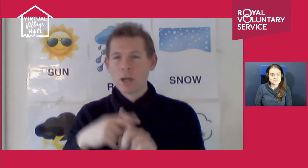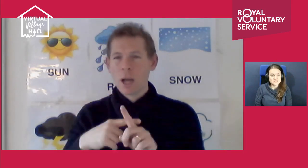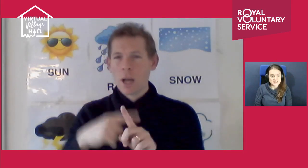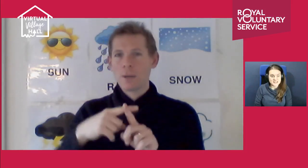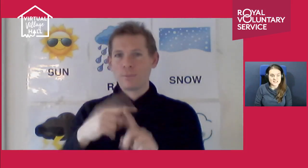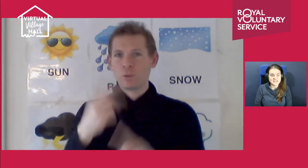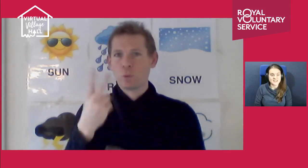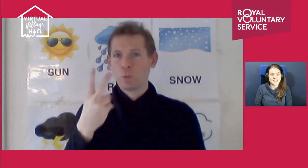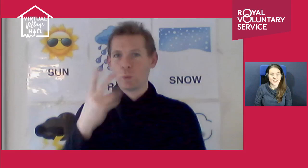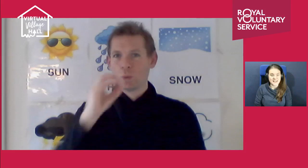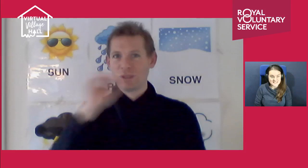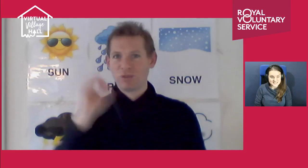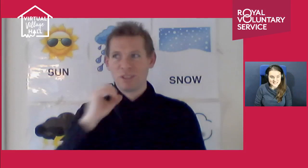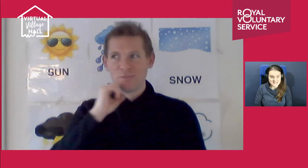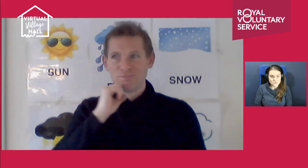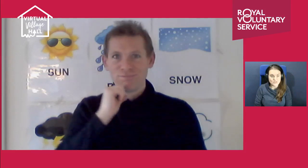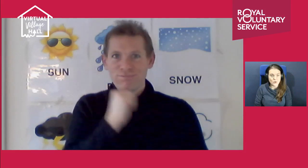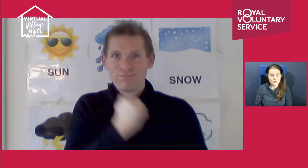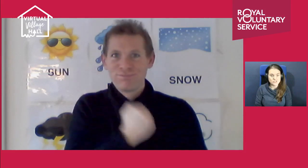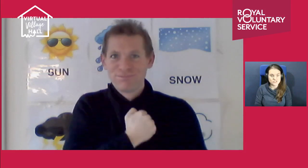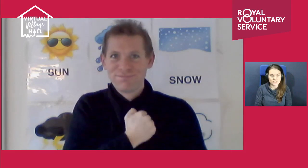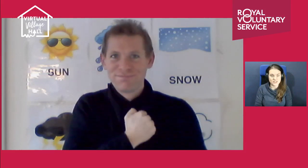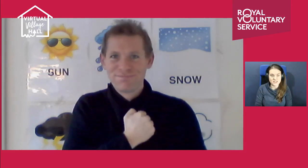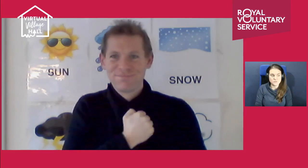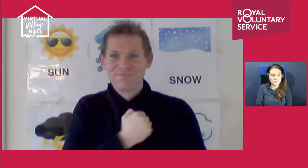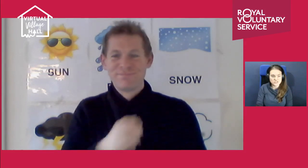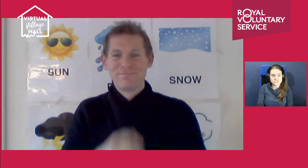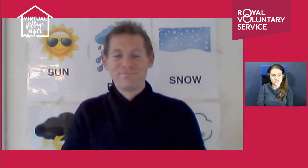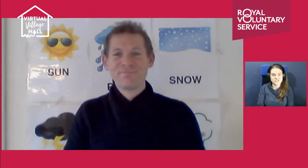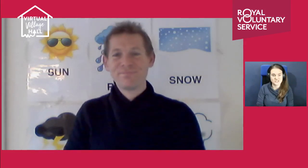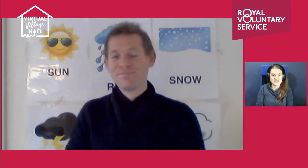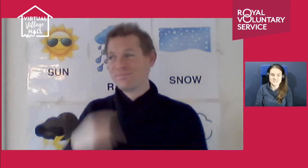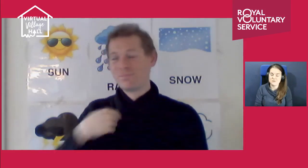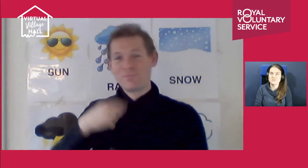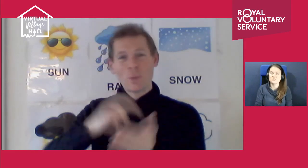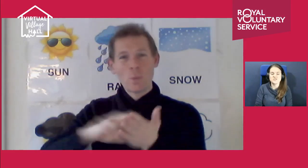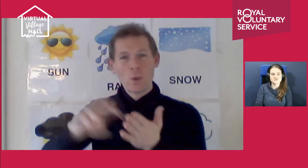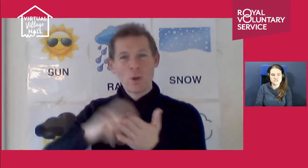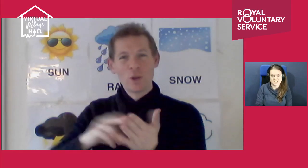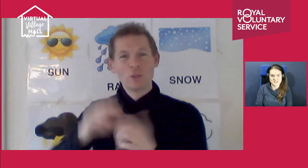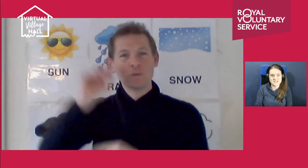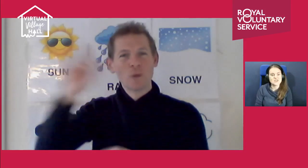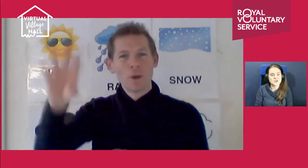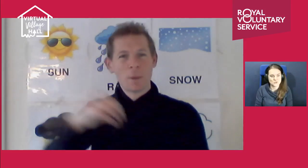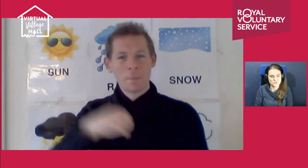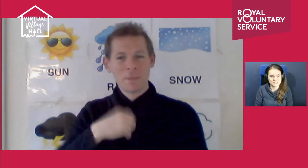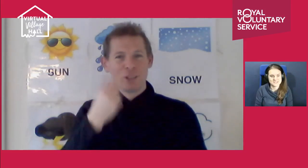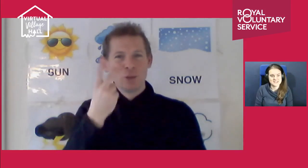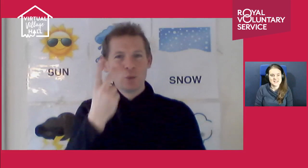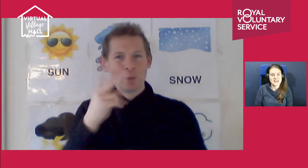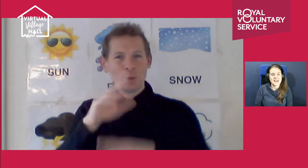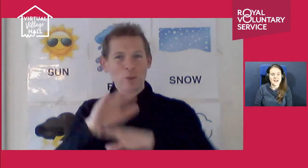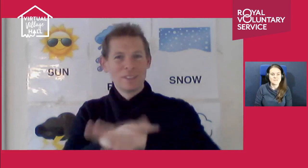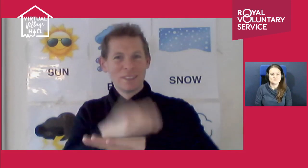is really icy. We've got 1 degree, 1 or 2 degrees at the moment, so it's really